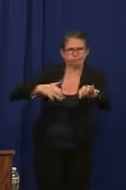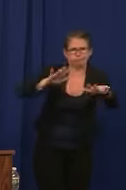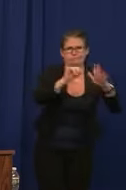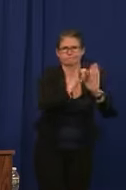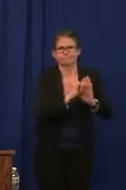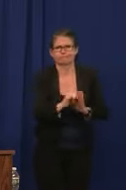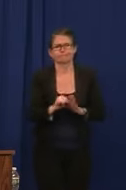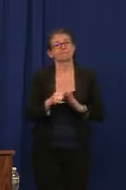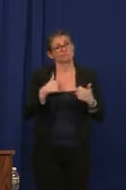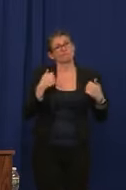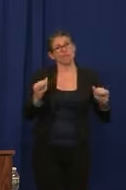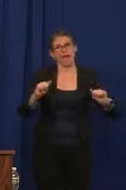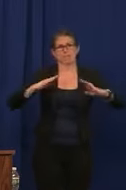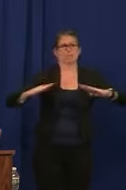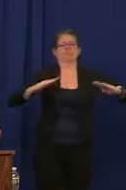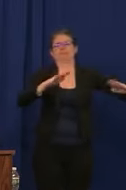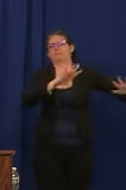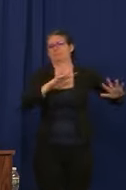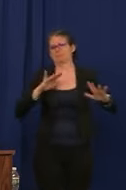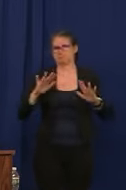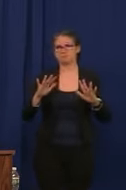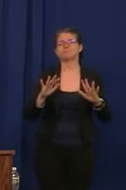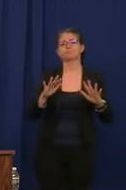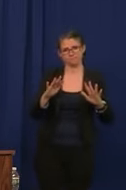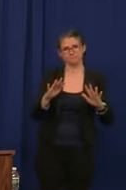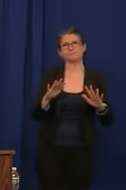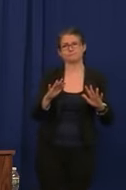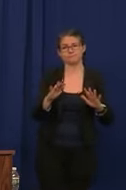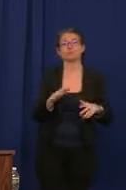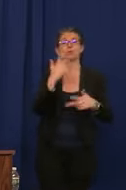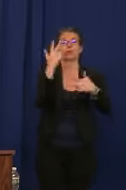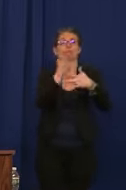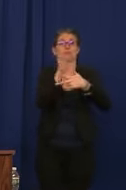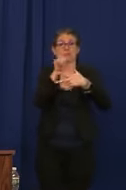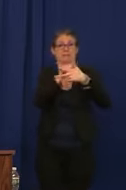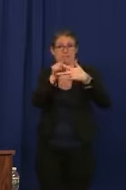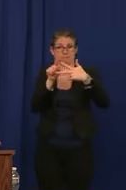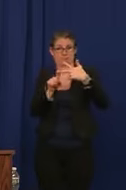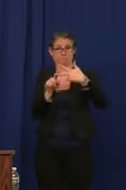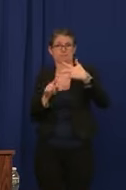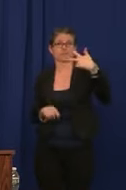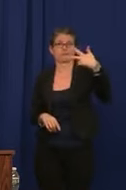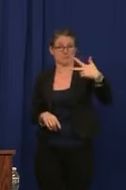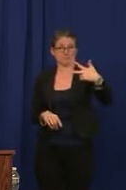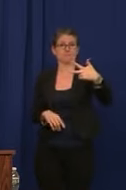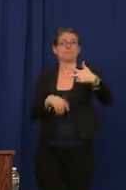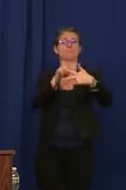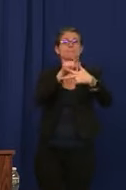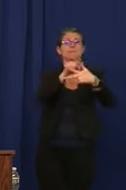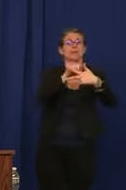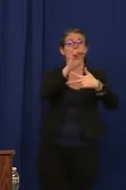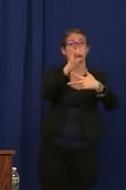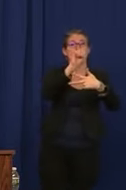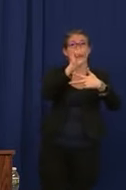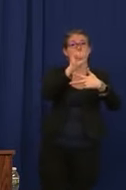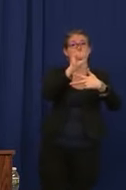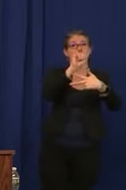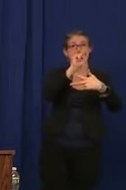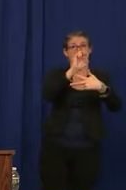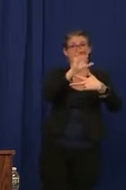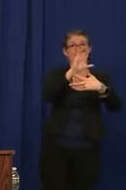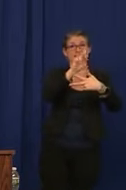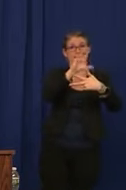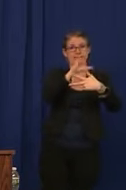of testing. There's the testing that's done at our laboratory and at other commercial laboratories. That's the